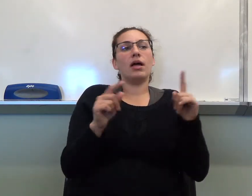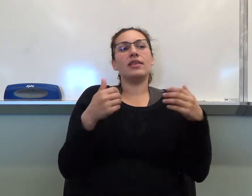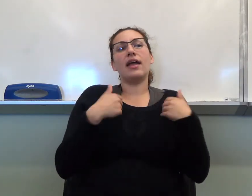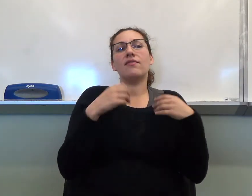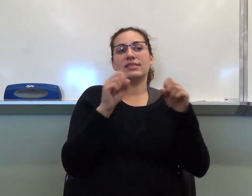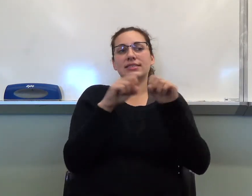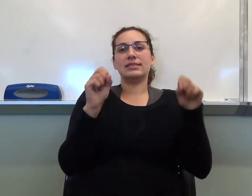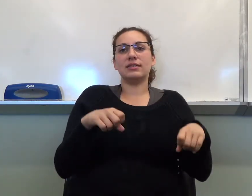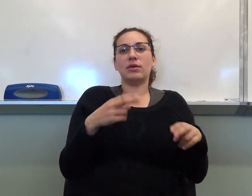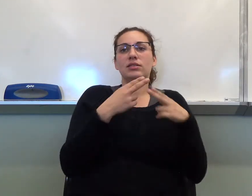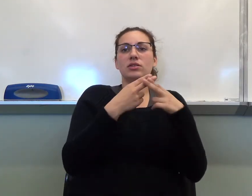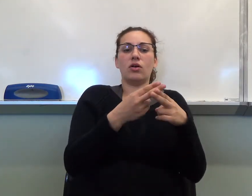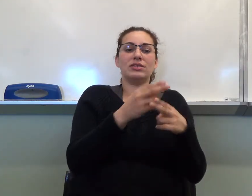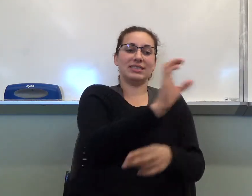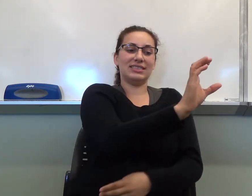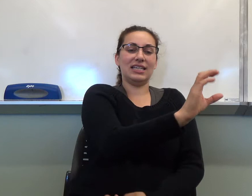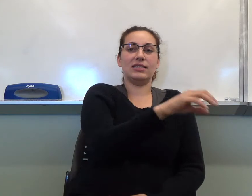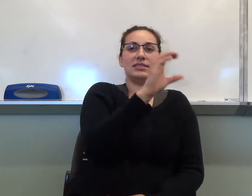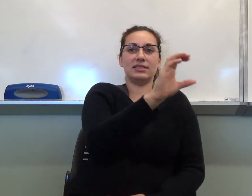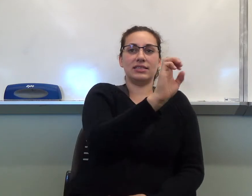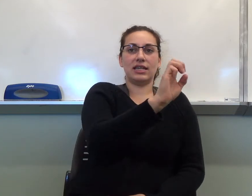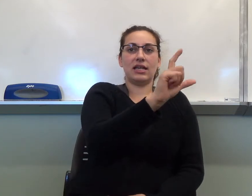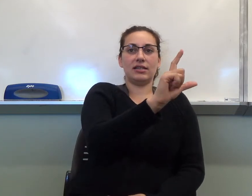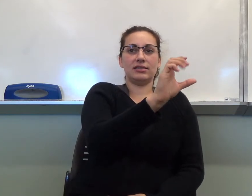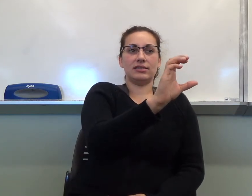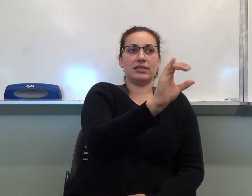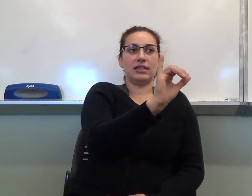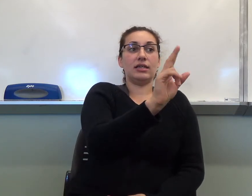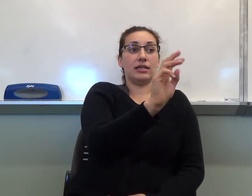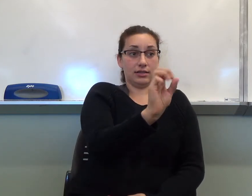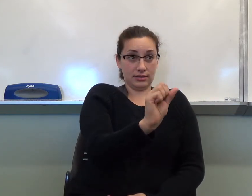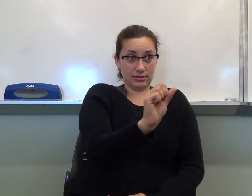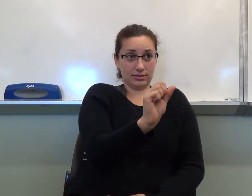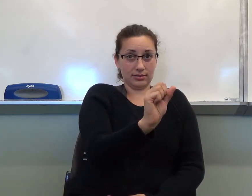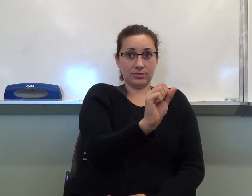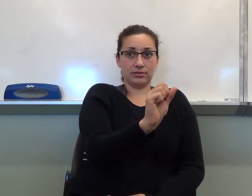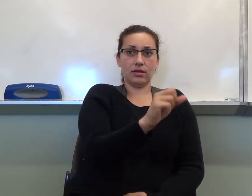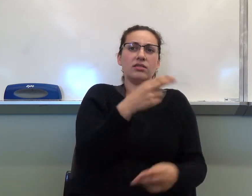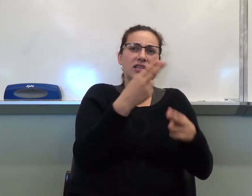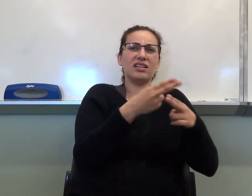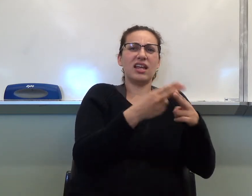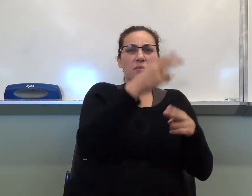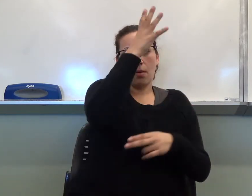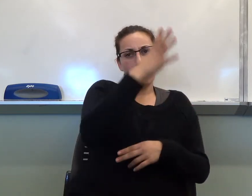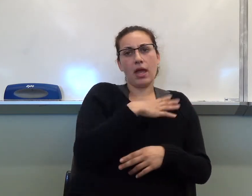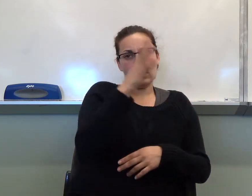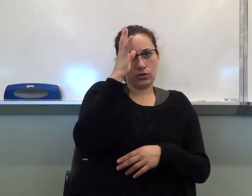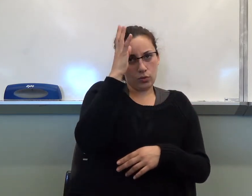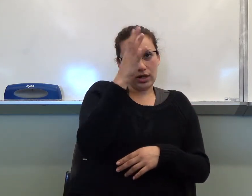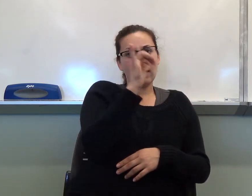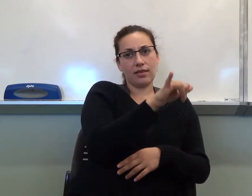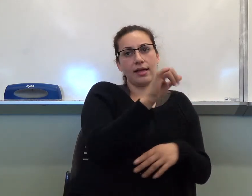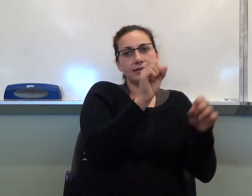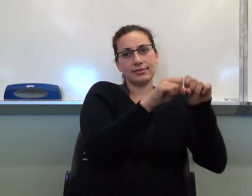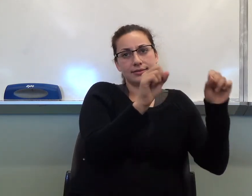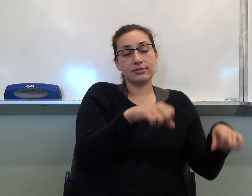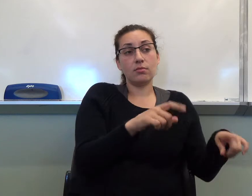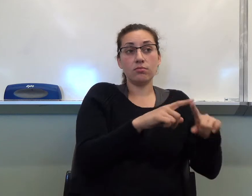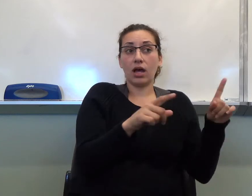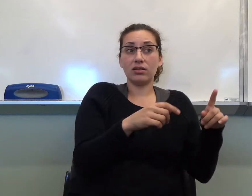called Celsius. Now, I think Celsius is actually the name of the man who did it. But this is still 100 or 200 years old,